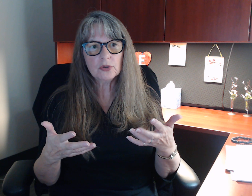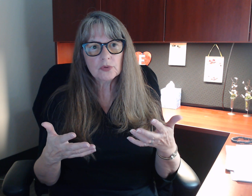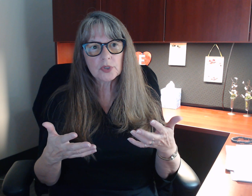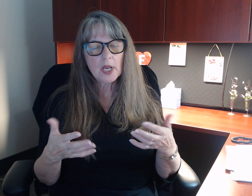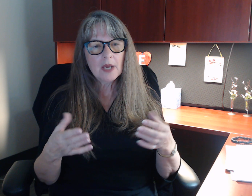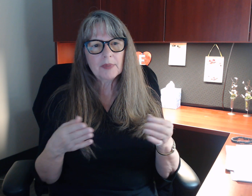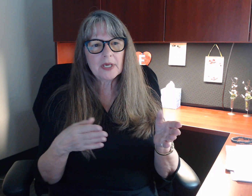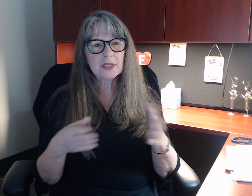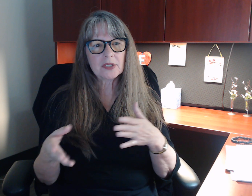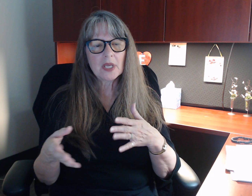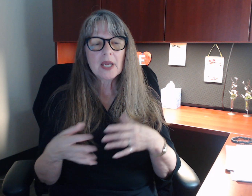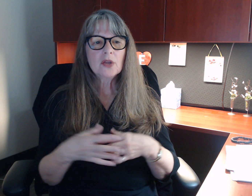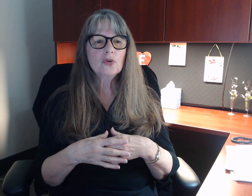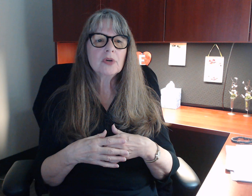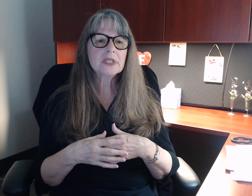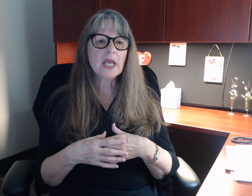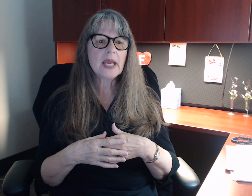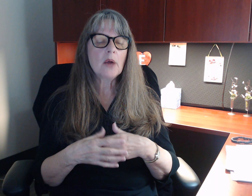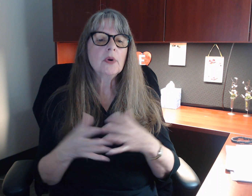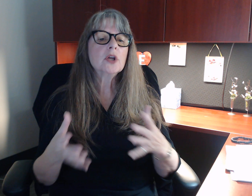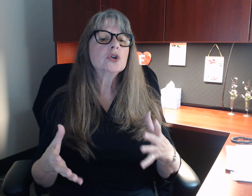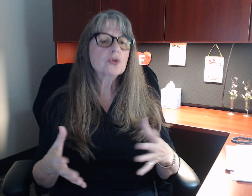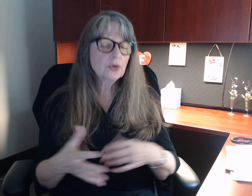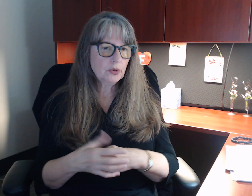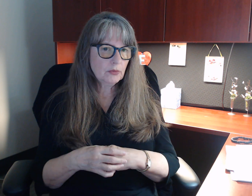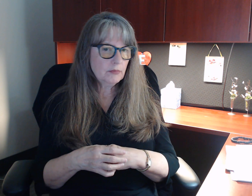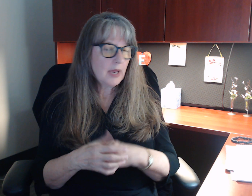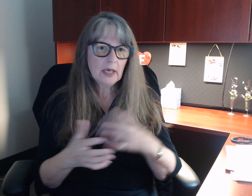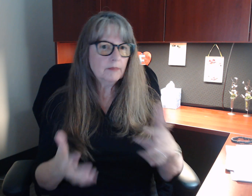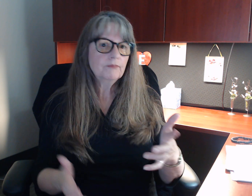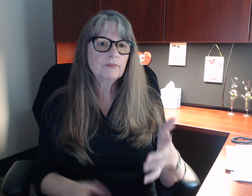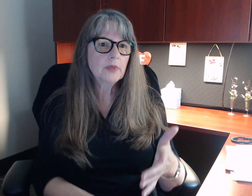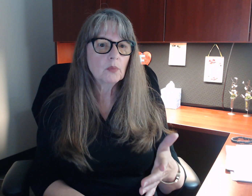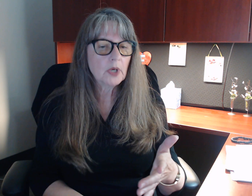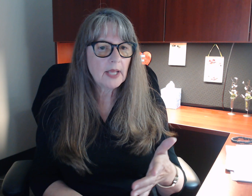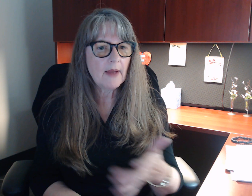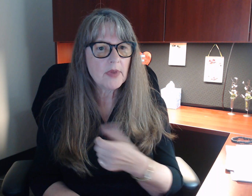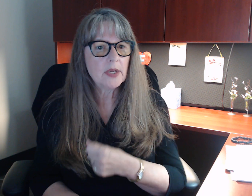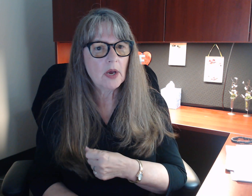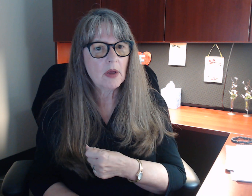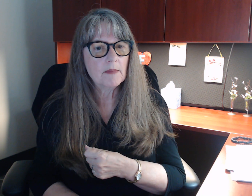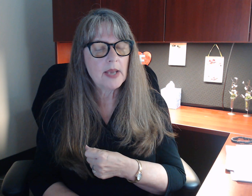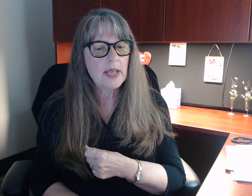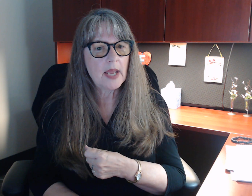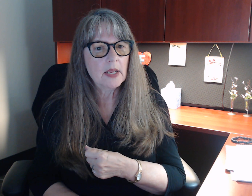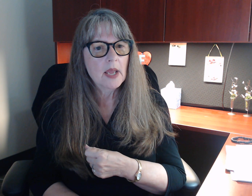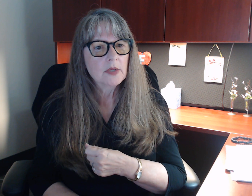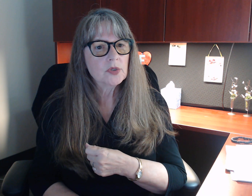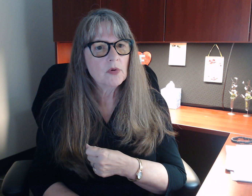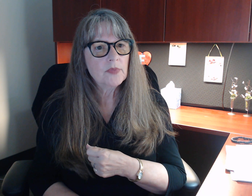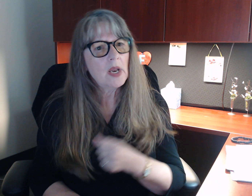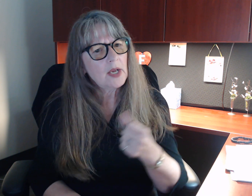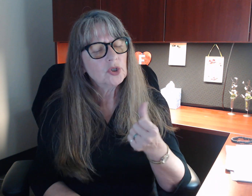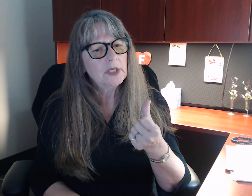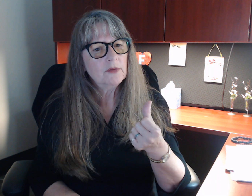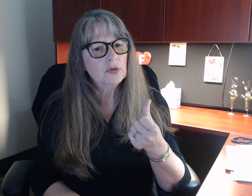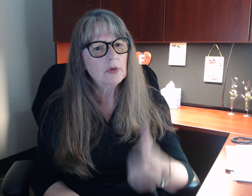used, because you could say, I want to assure you, ma'am, that we're going to have that done on Monday. So that actually gives you